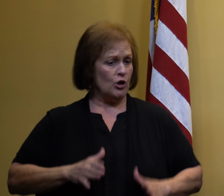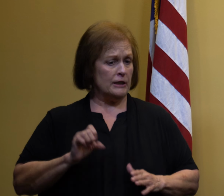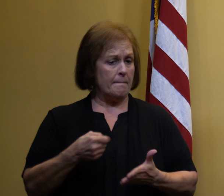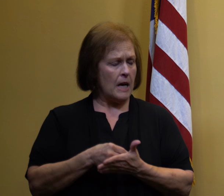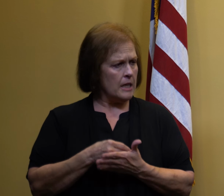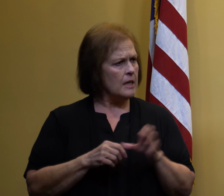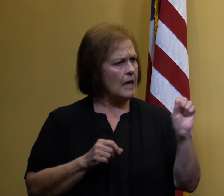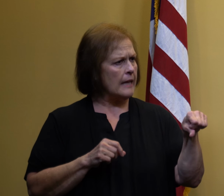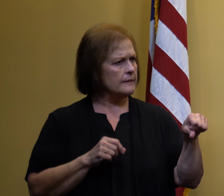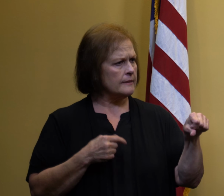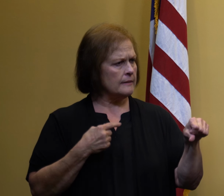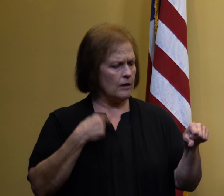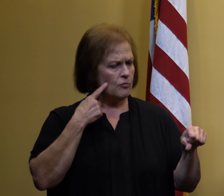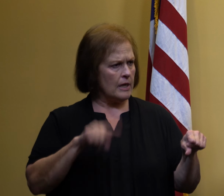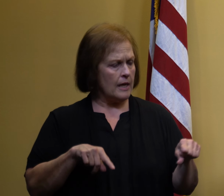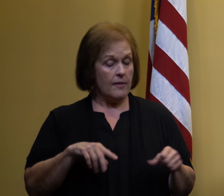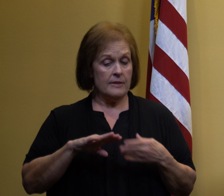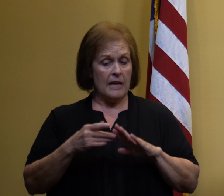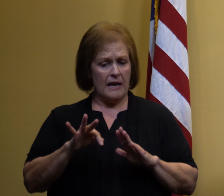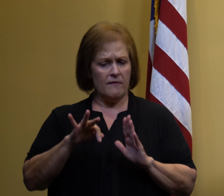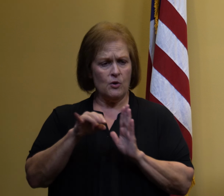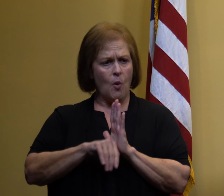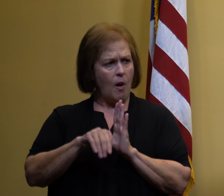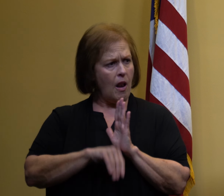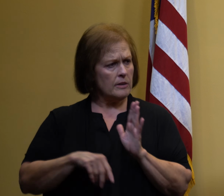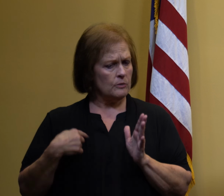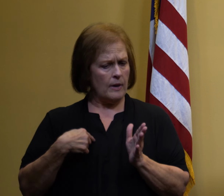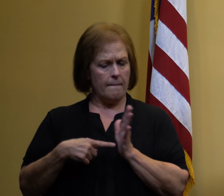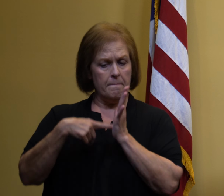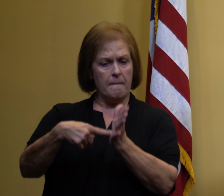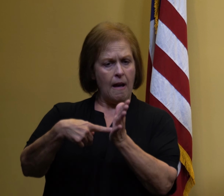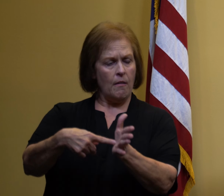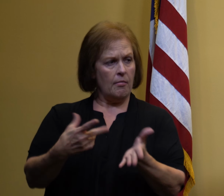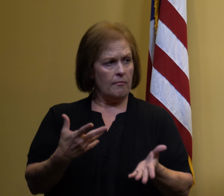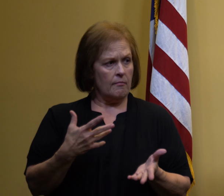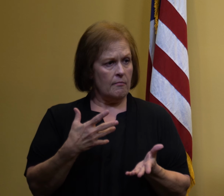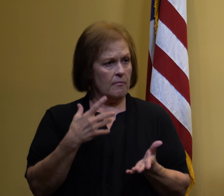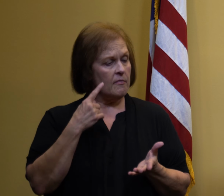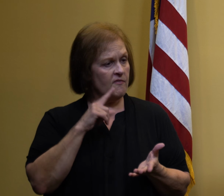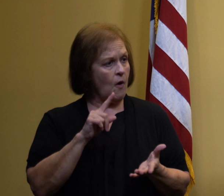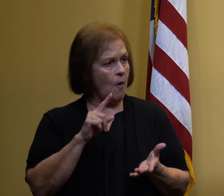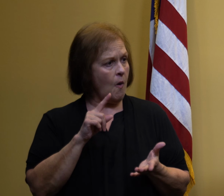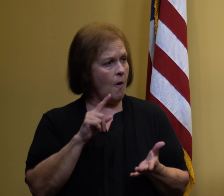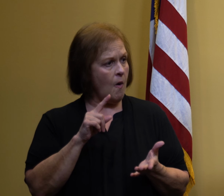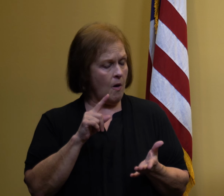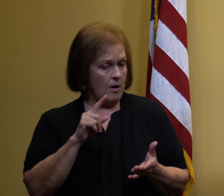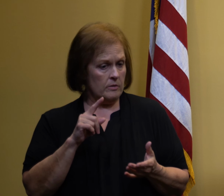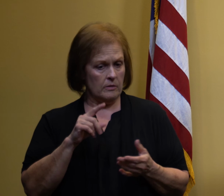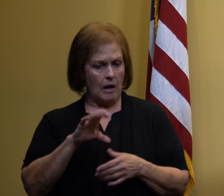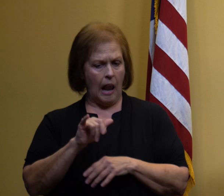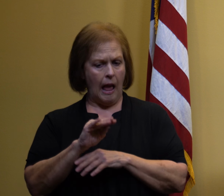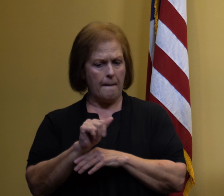we're a world-class city. The city of New Orleans is a model for being on the front lines of climate